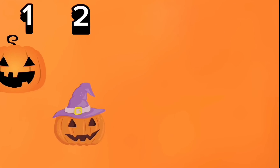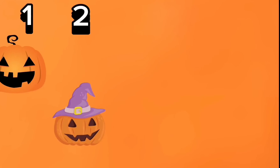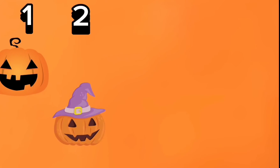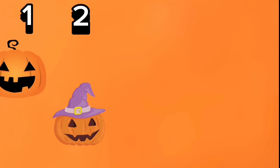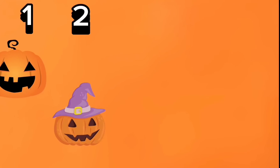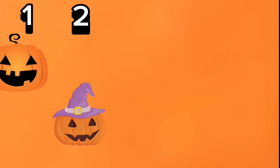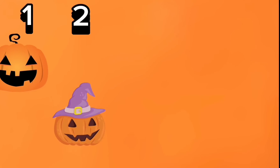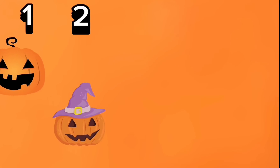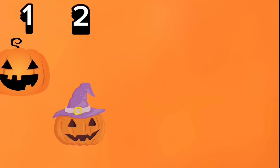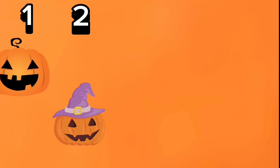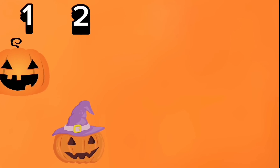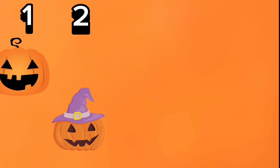2,